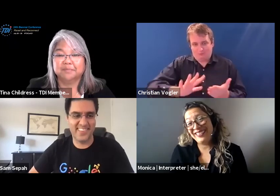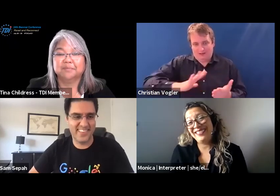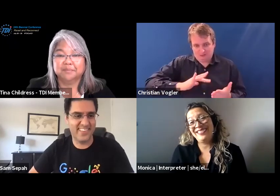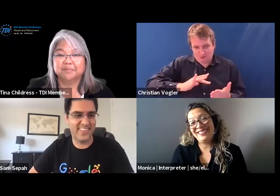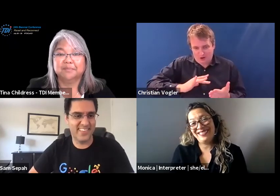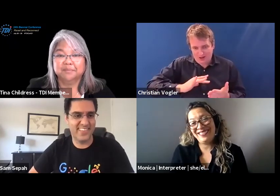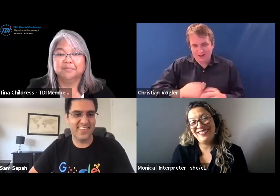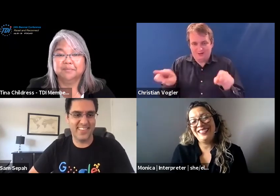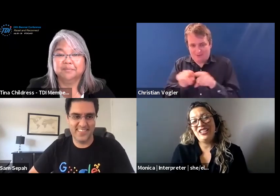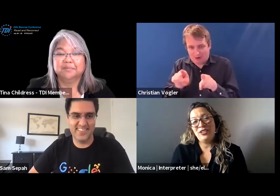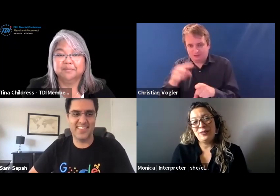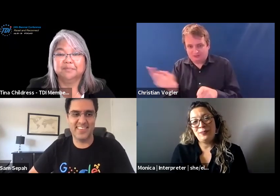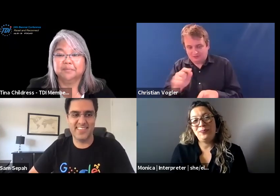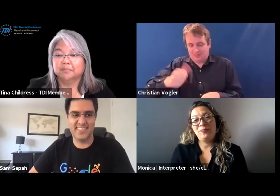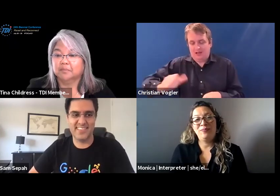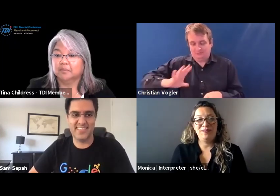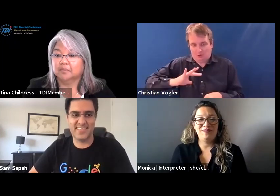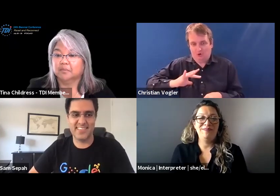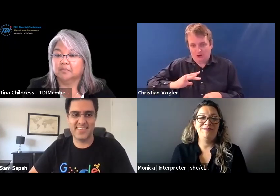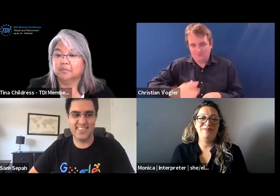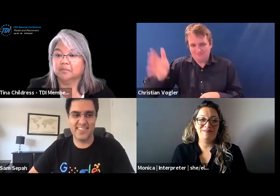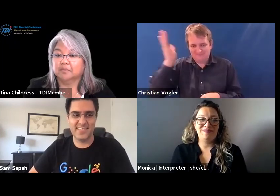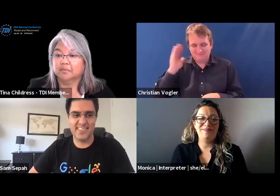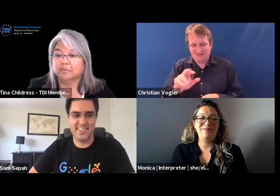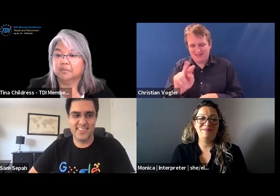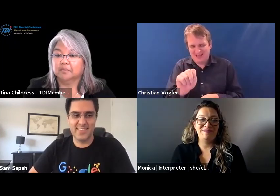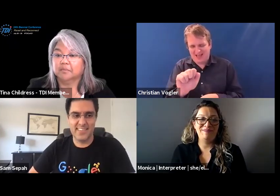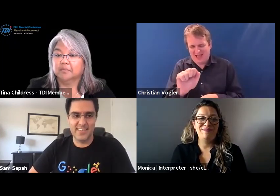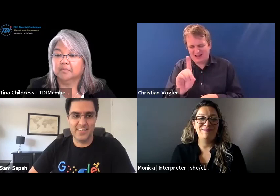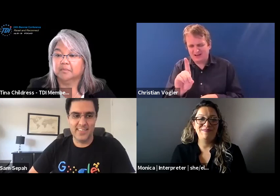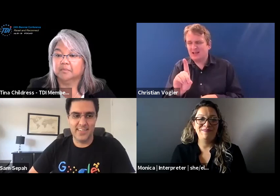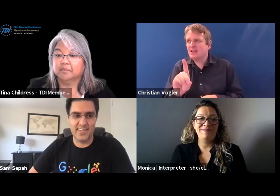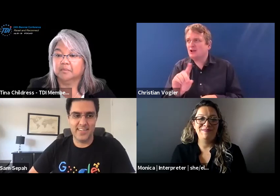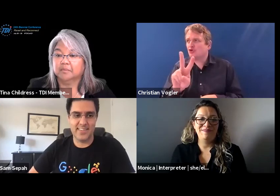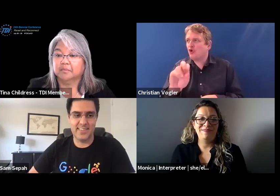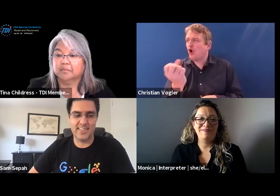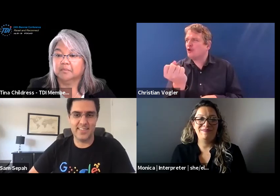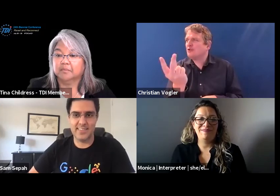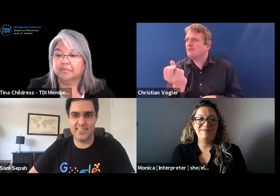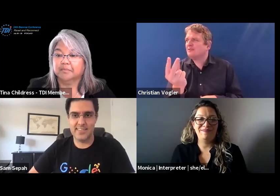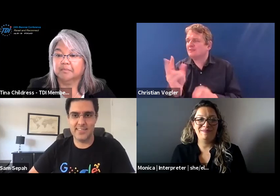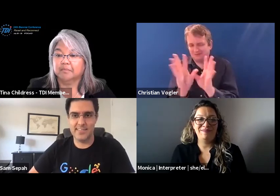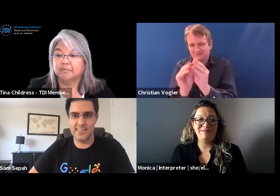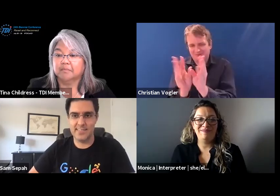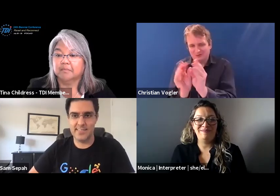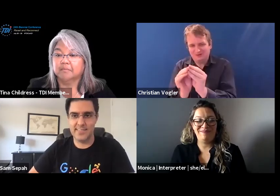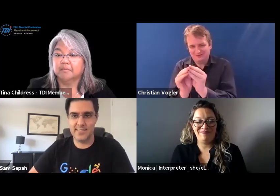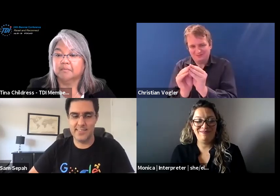good. For college, it was really beneficial. Super cool. I think for NAD in